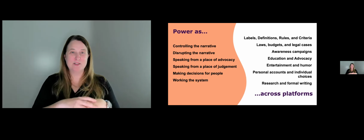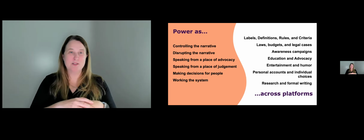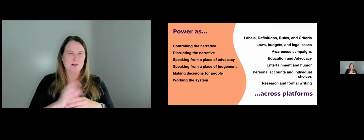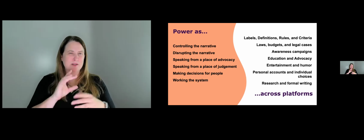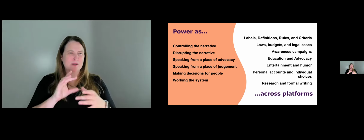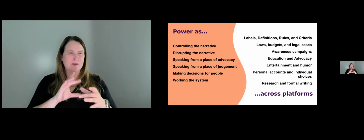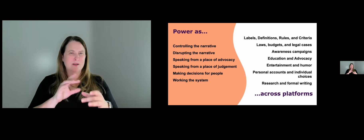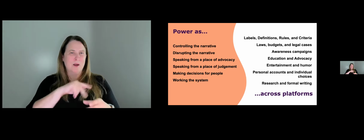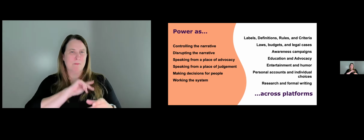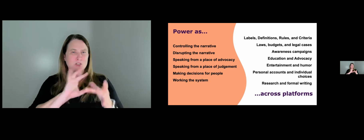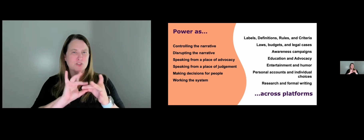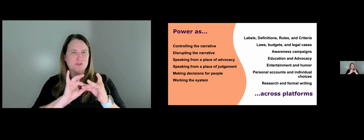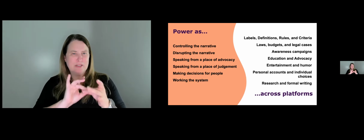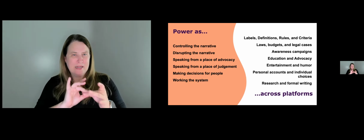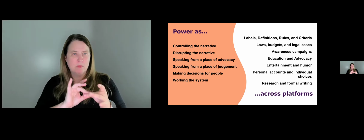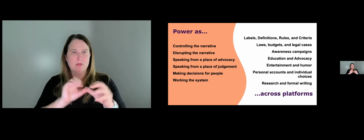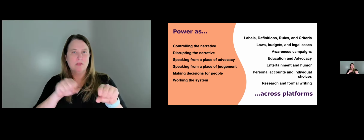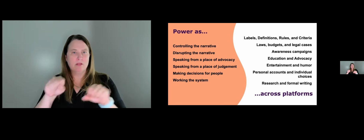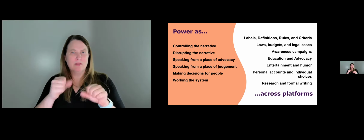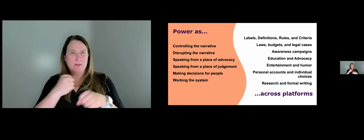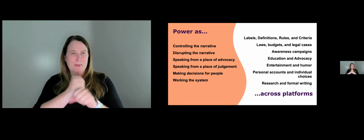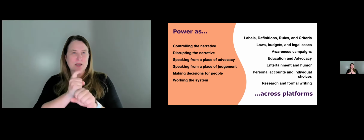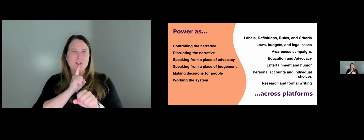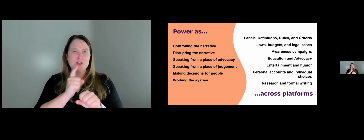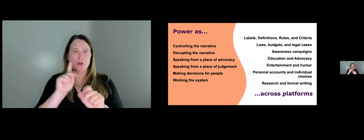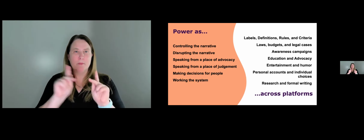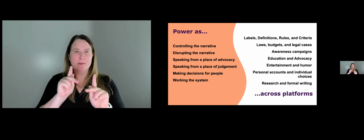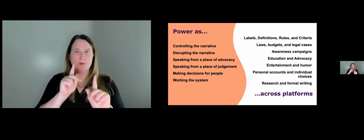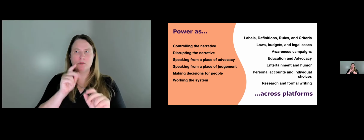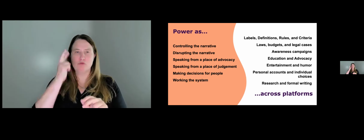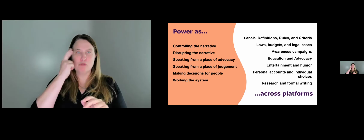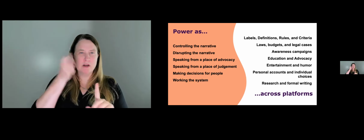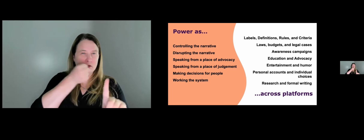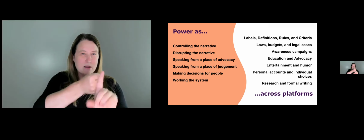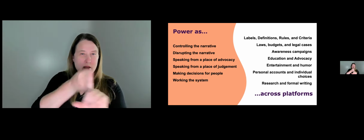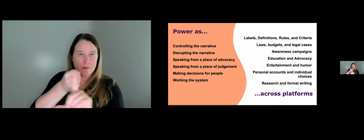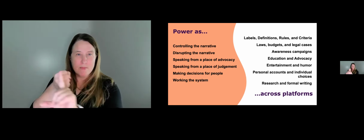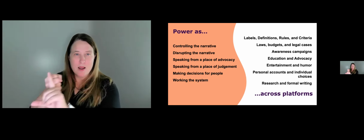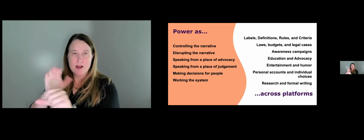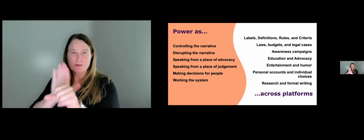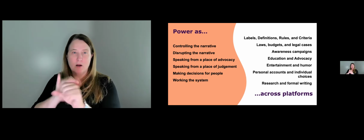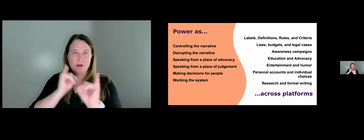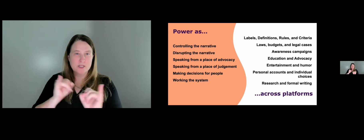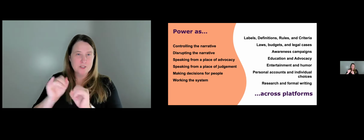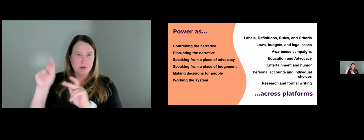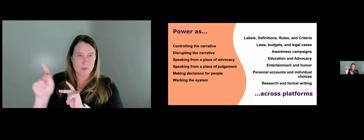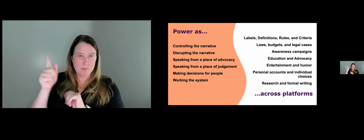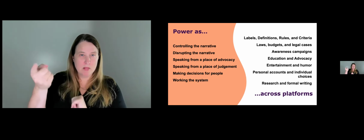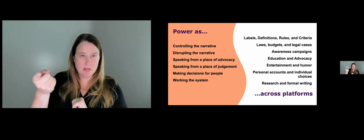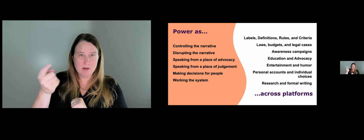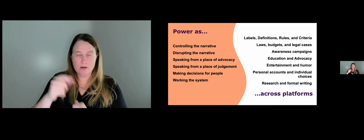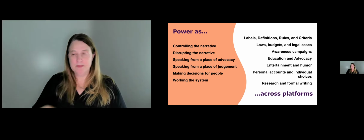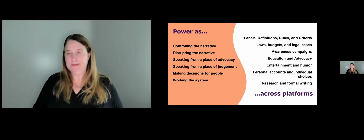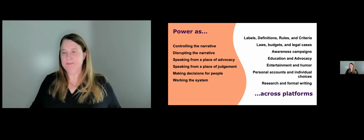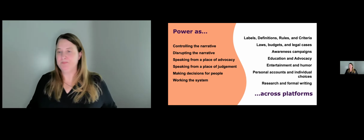through storytelling on social media. And it's relatable and it's personal. And it's making sure that people